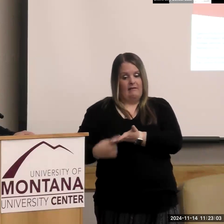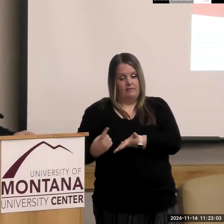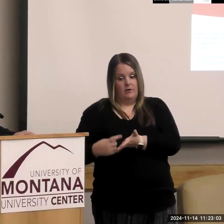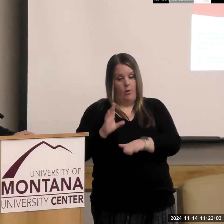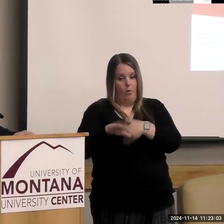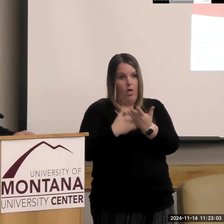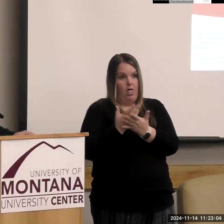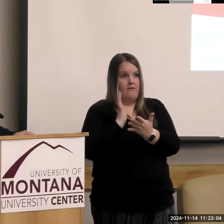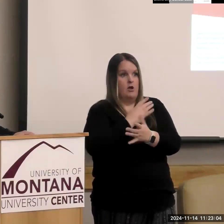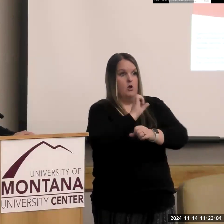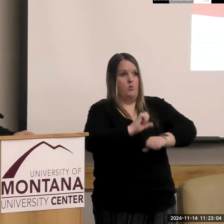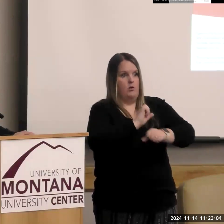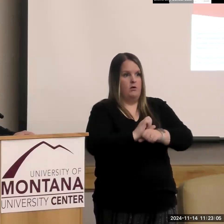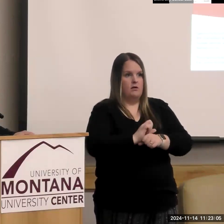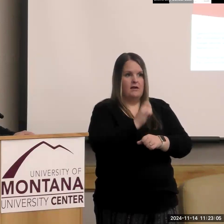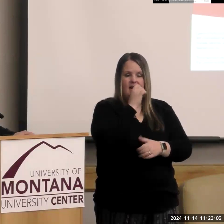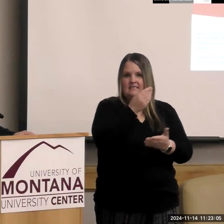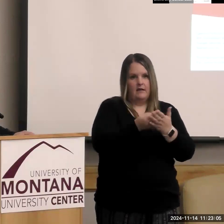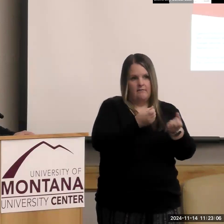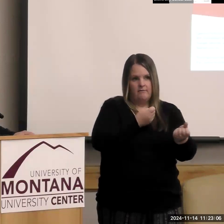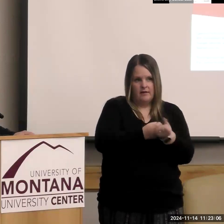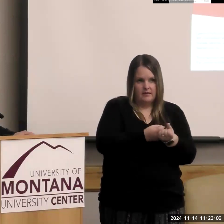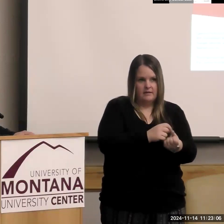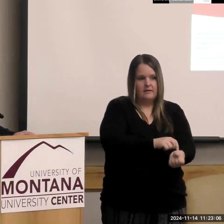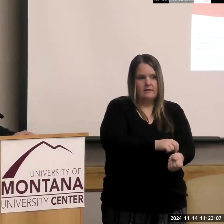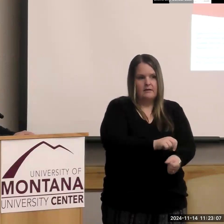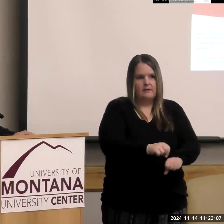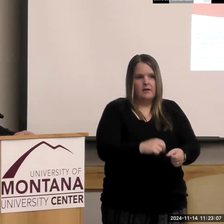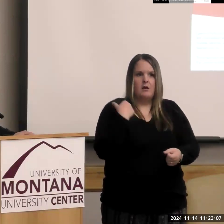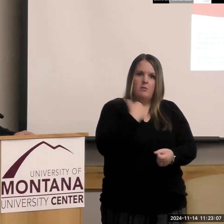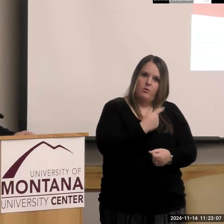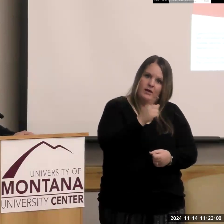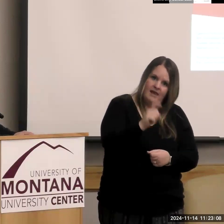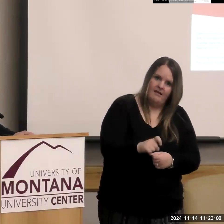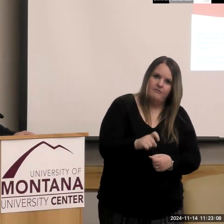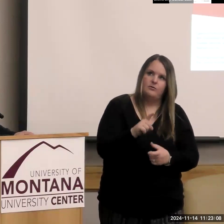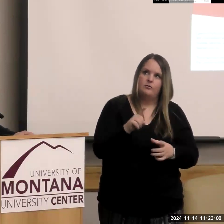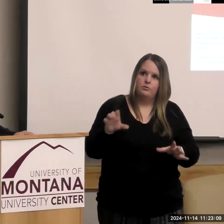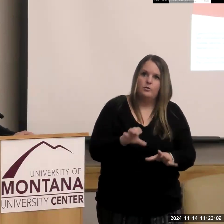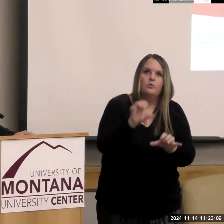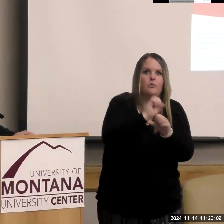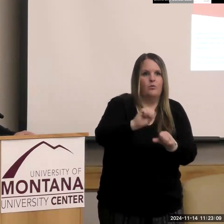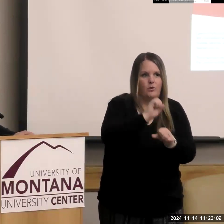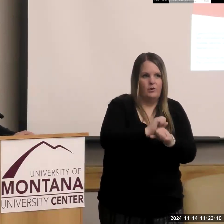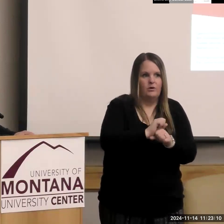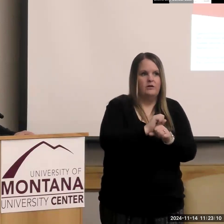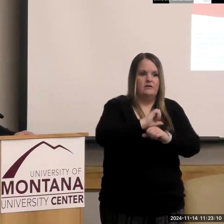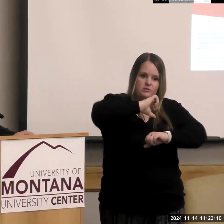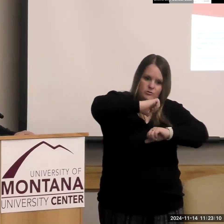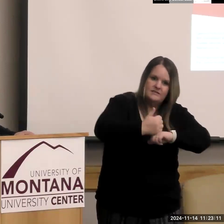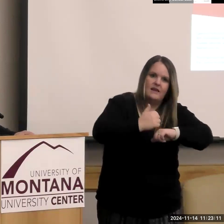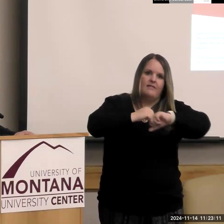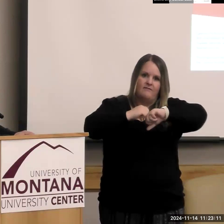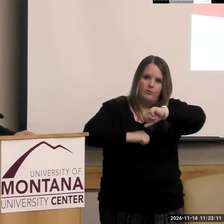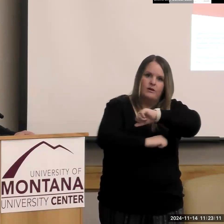effort that's not funded effort on our part, but we're having to put in the work to lay that foundation